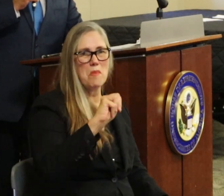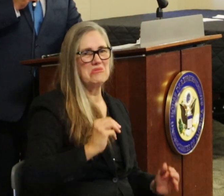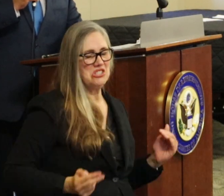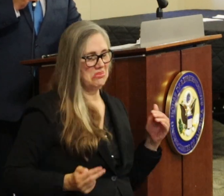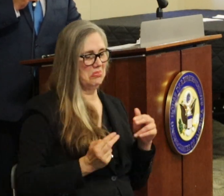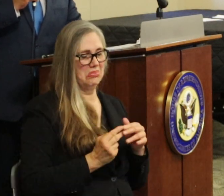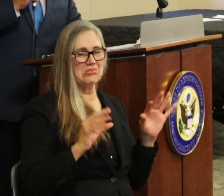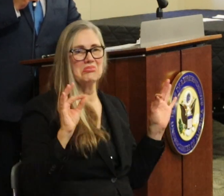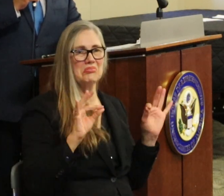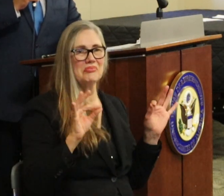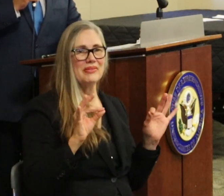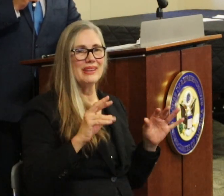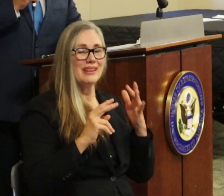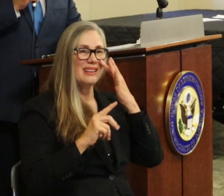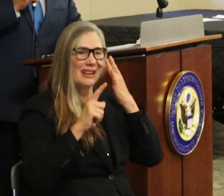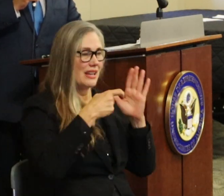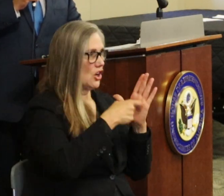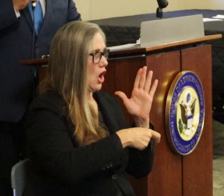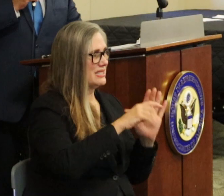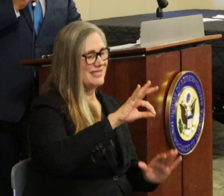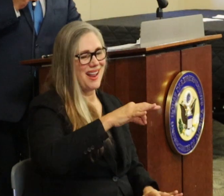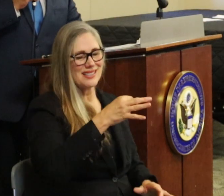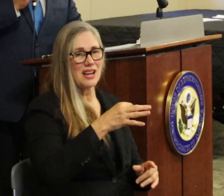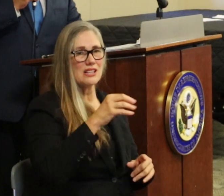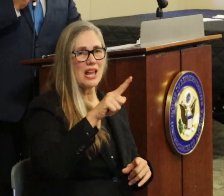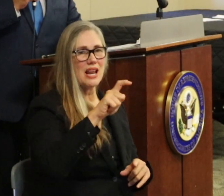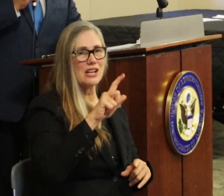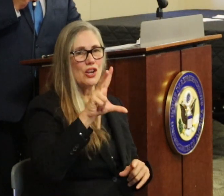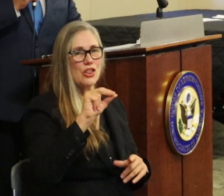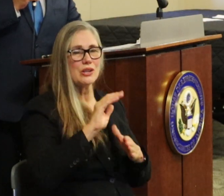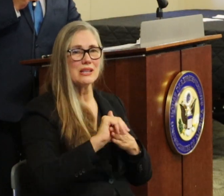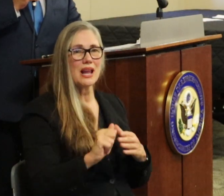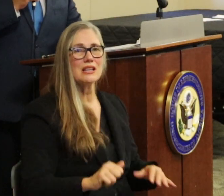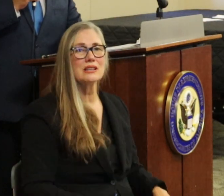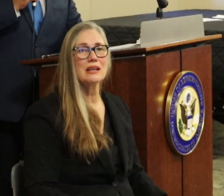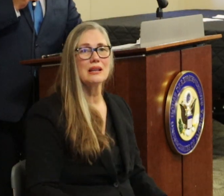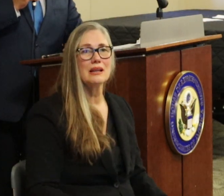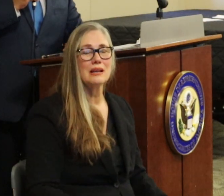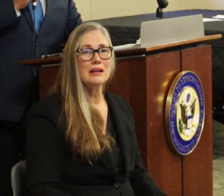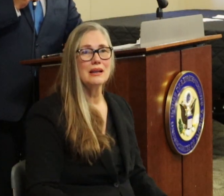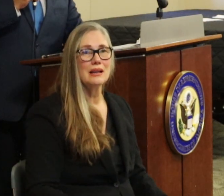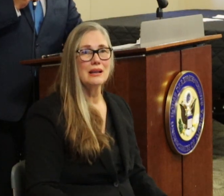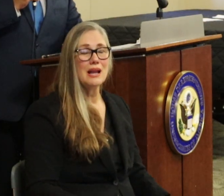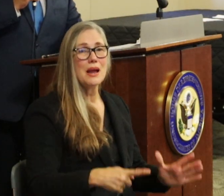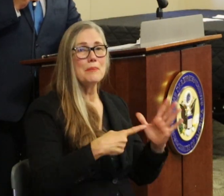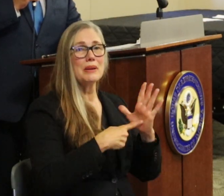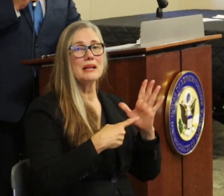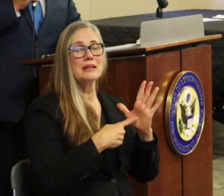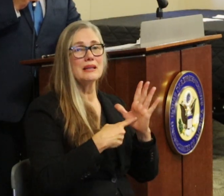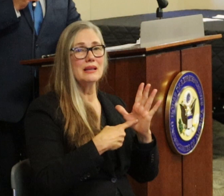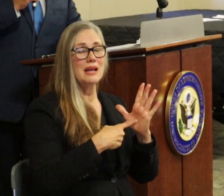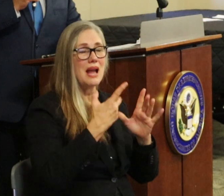and I've looked online, they go between $9 and $130, and I got a bill